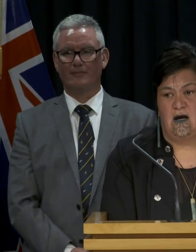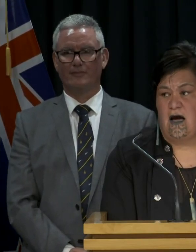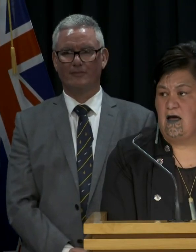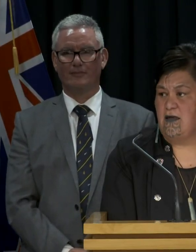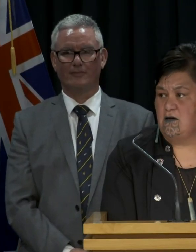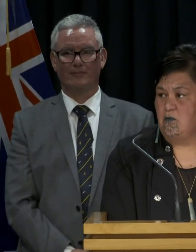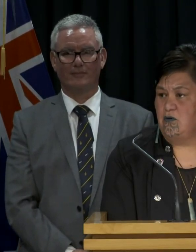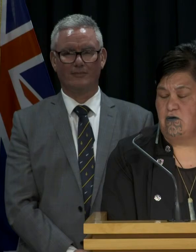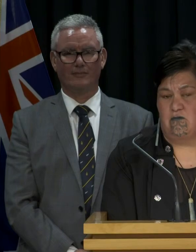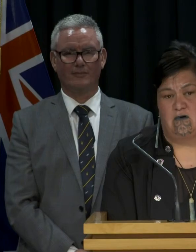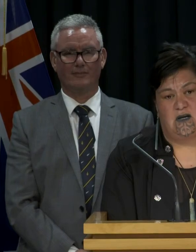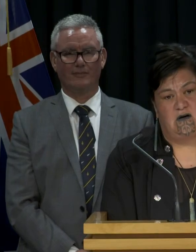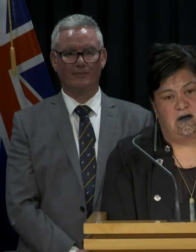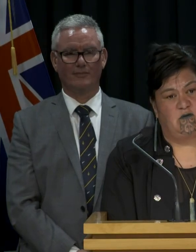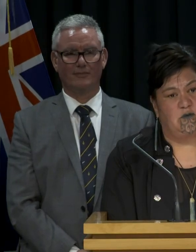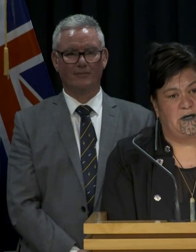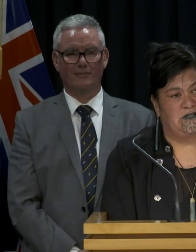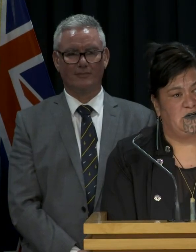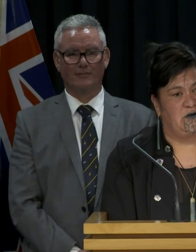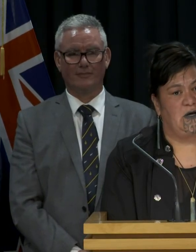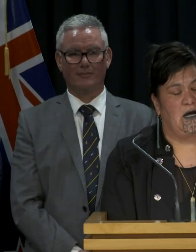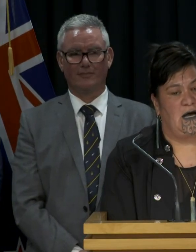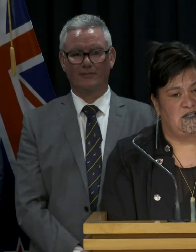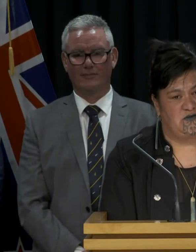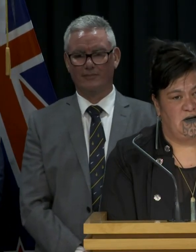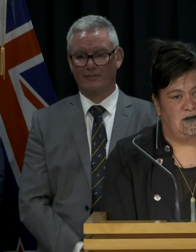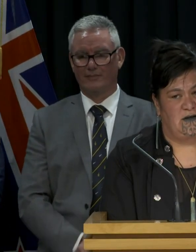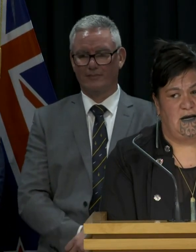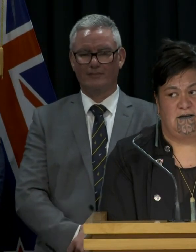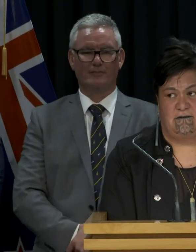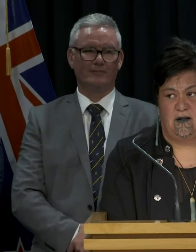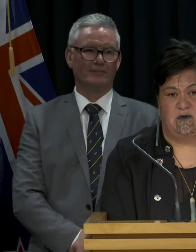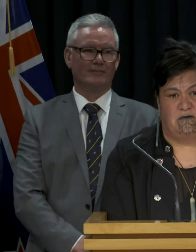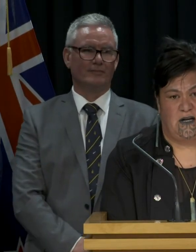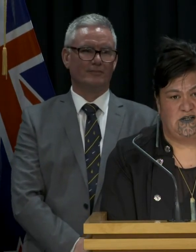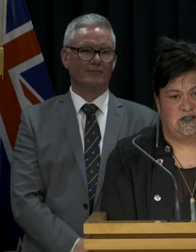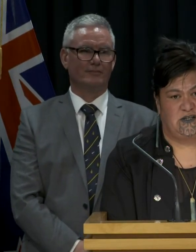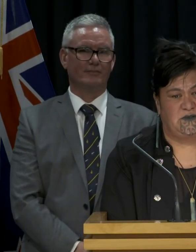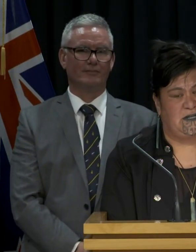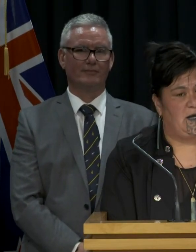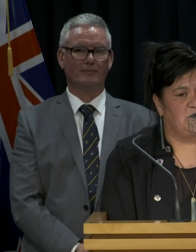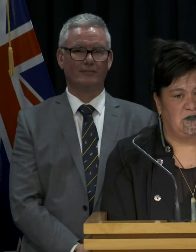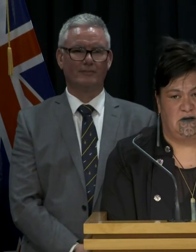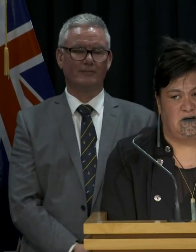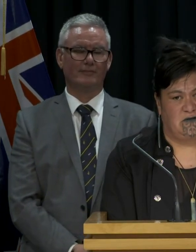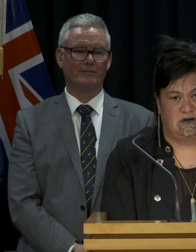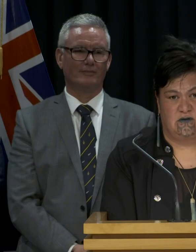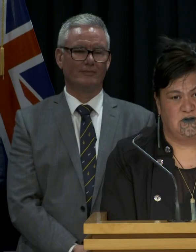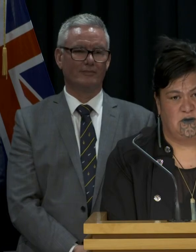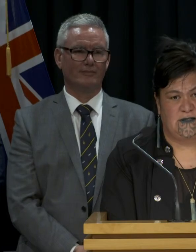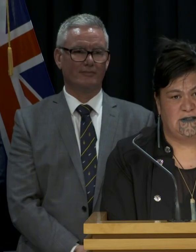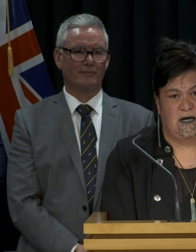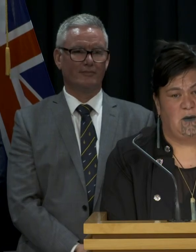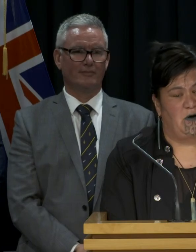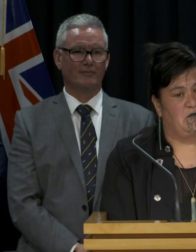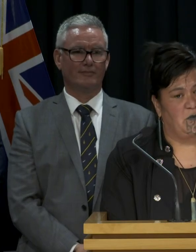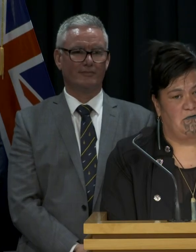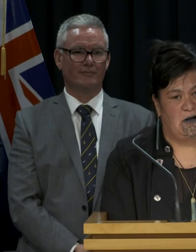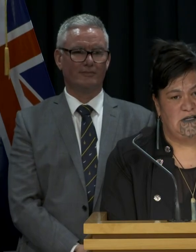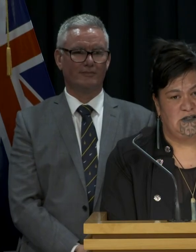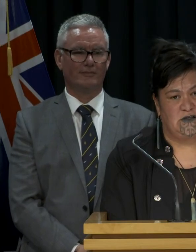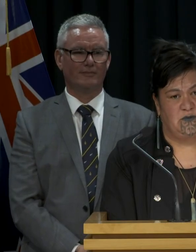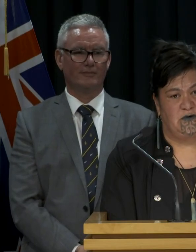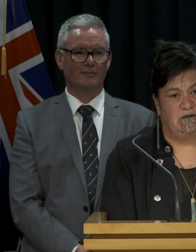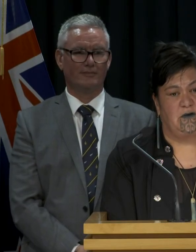know that an important role that I have will be to strengthen and develop the relationships that are absolutely critical to us, both from